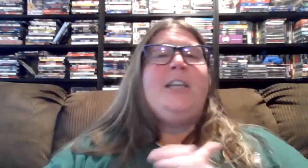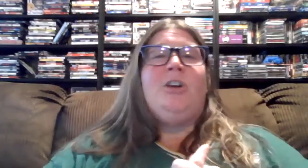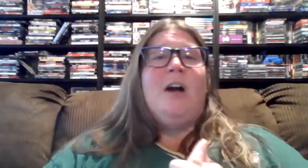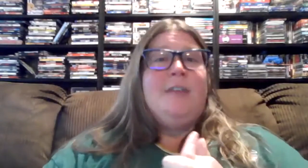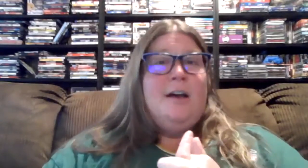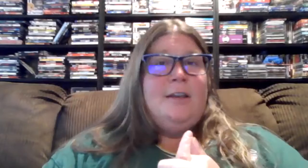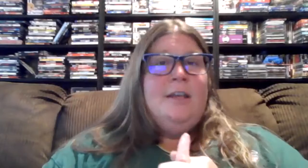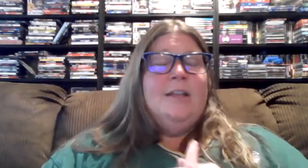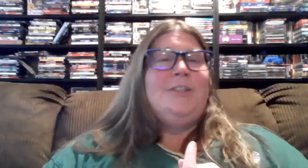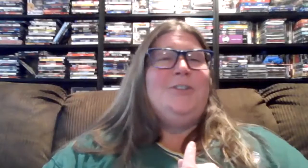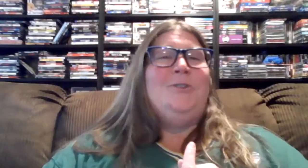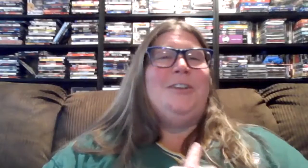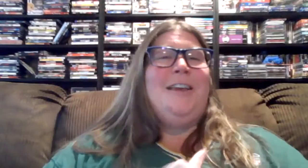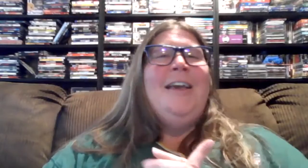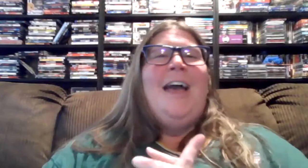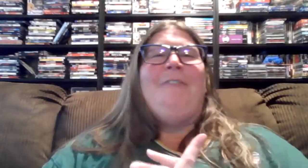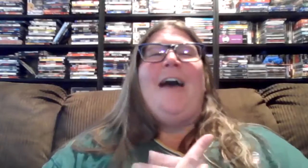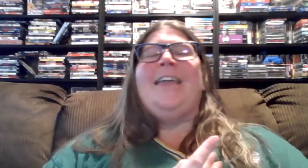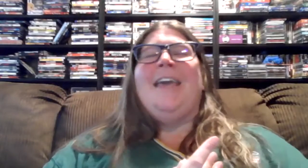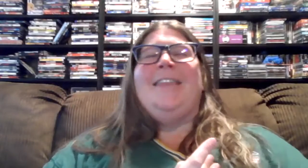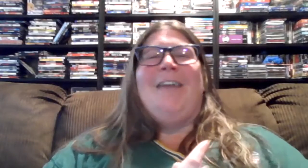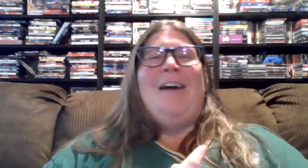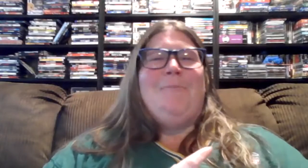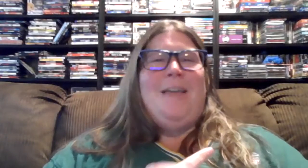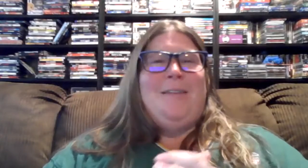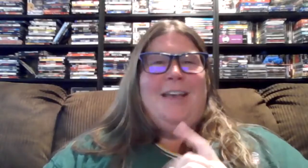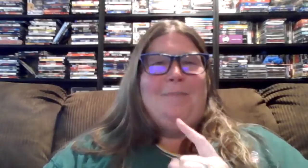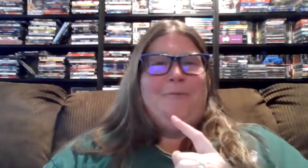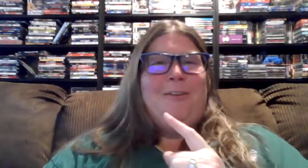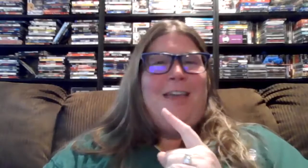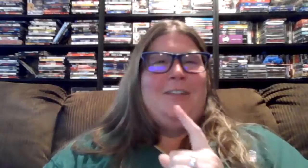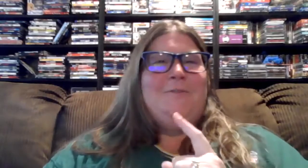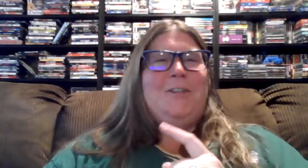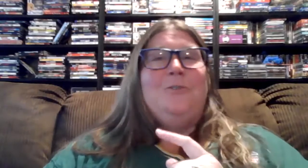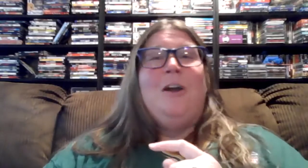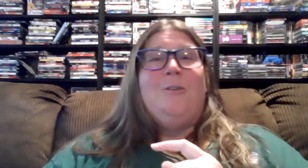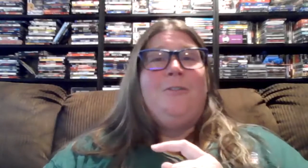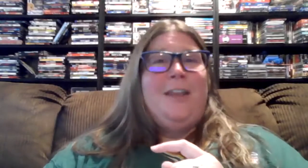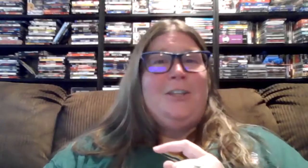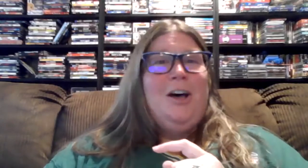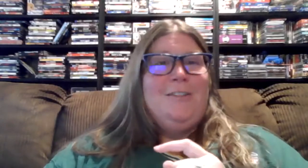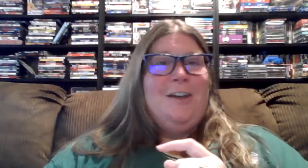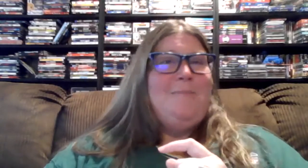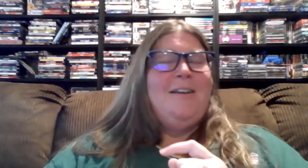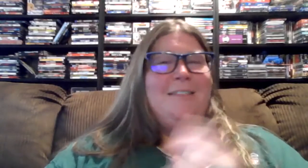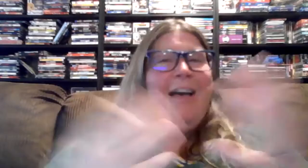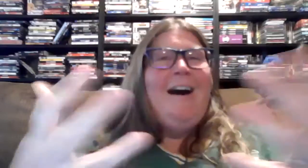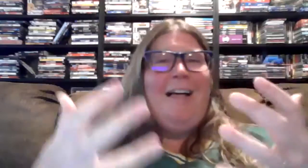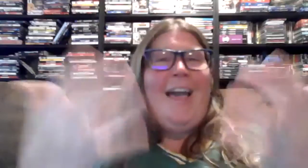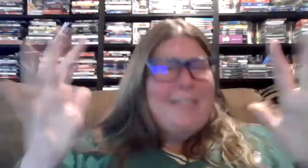Finish or all done. It's usually, if any kid that I've ever babysat before the age of 2 knows finish, all done, because I'll ask them,